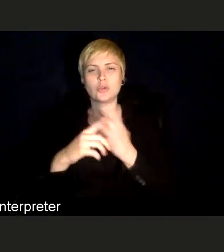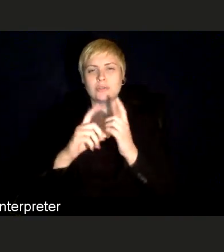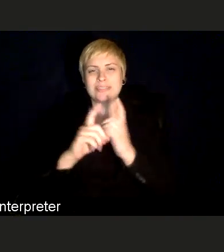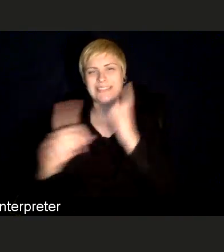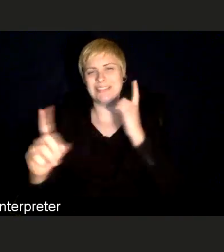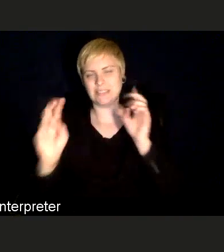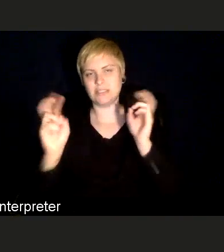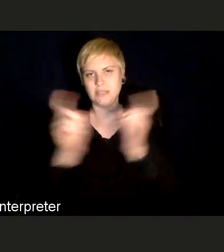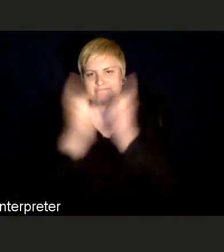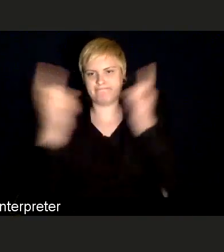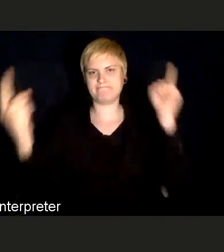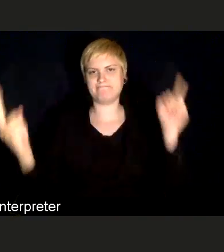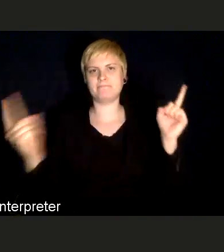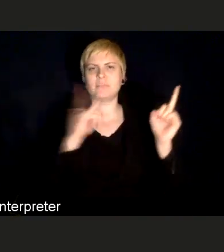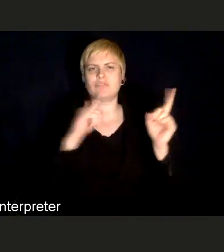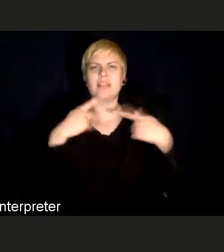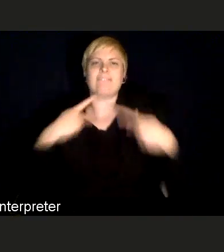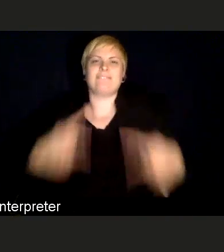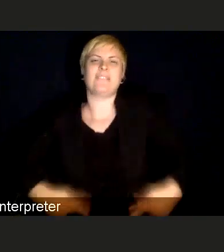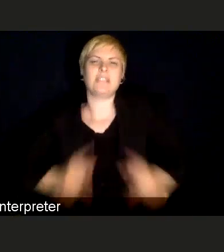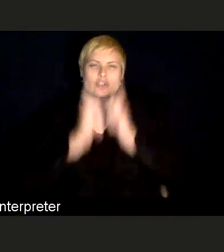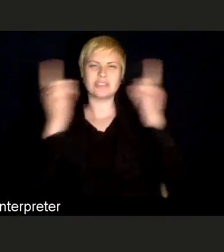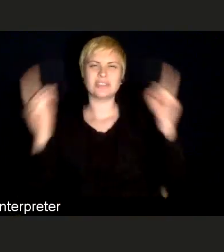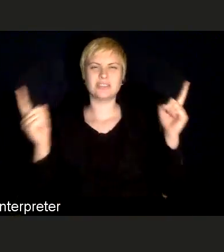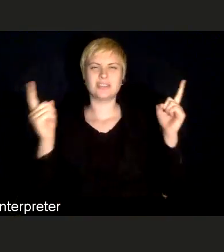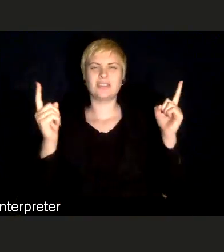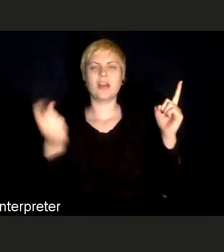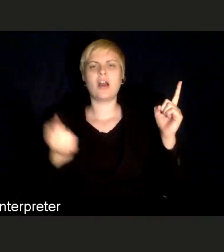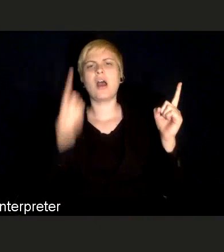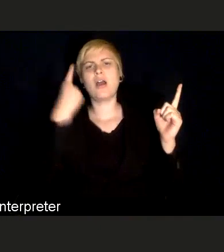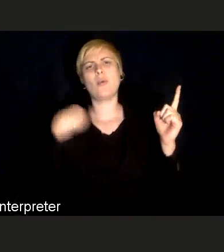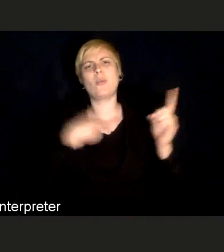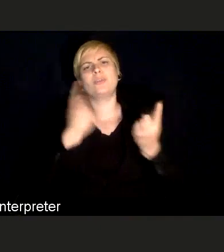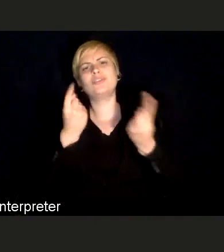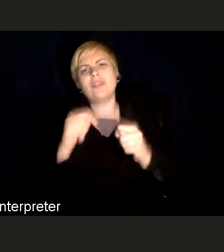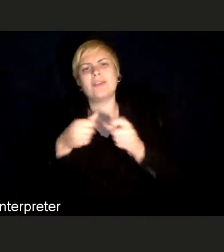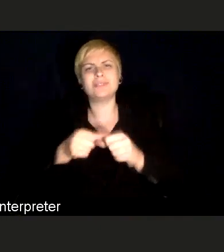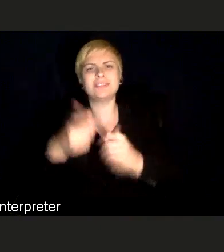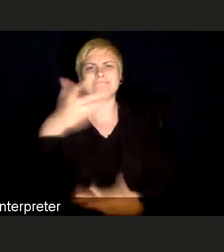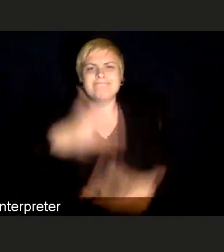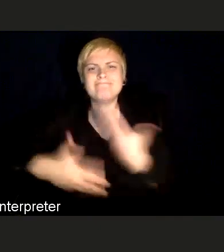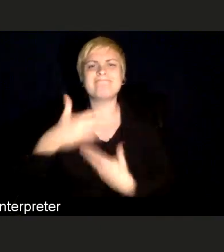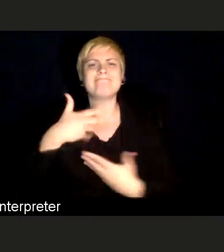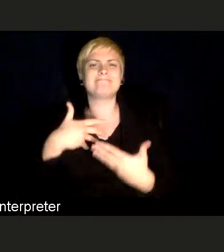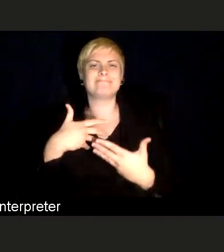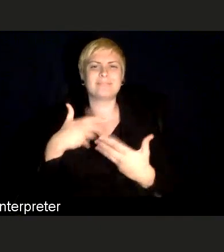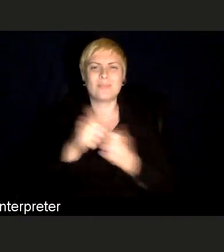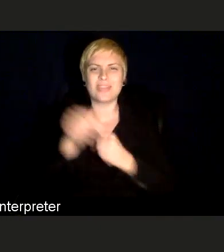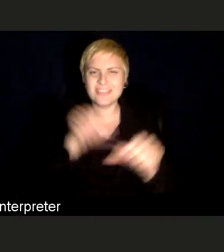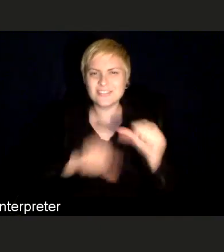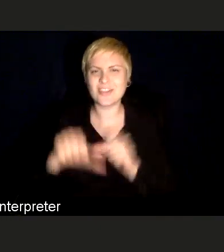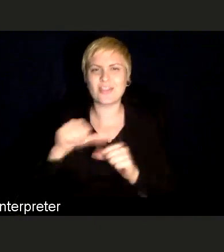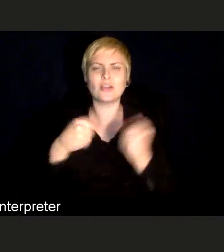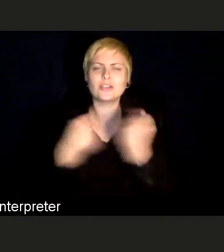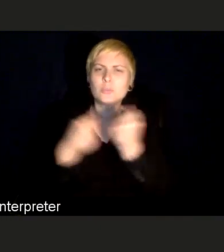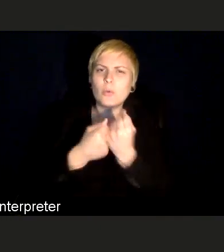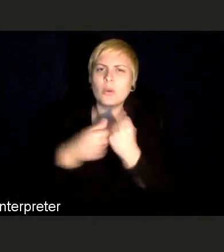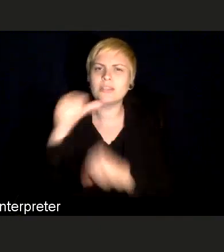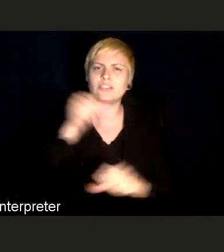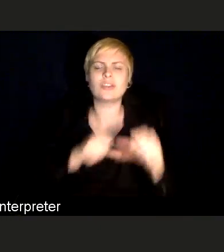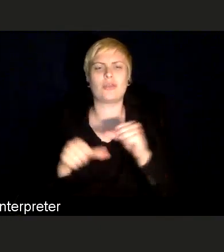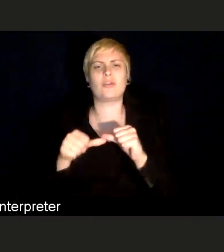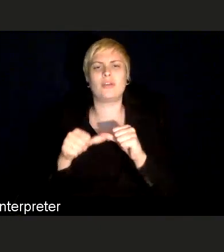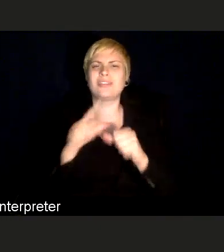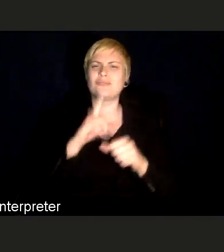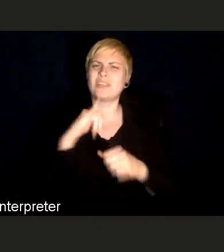saying it's really physical distancing because we're trying to continue to be social. We're social creatures. This is very difficult for everyone.